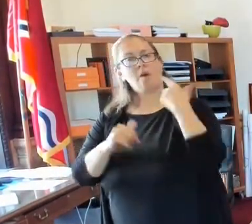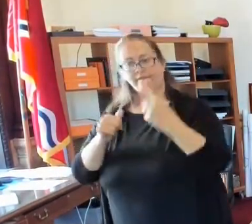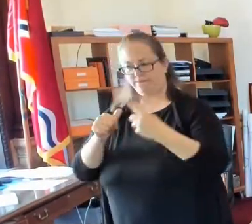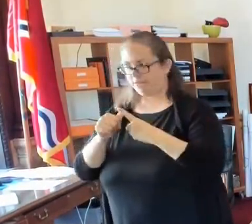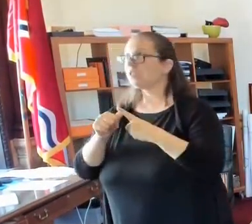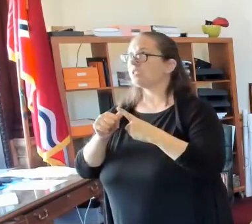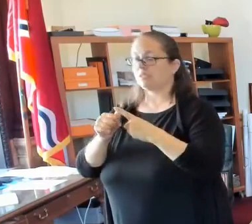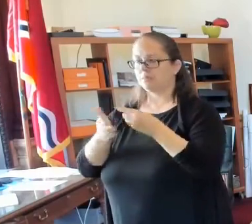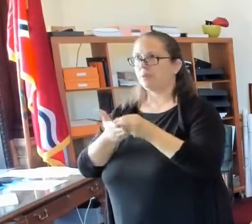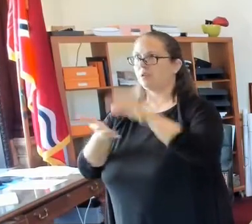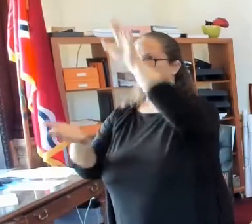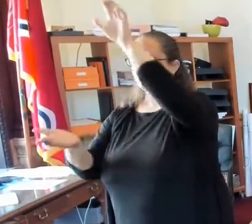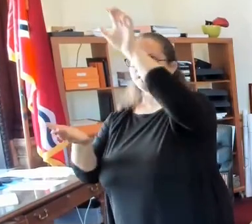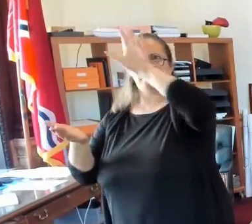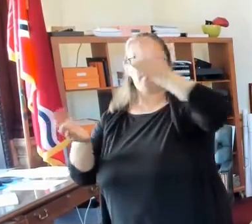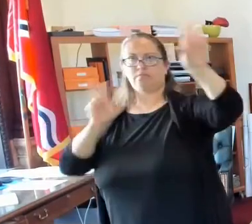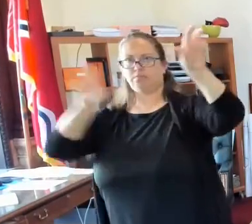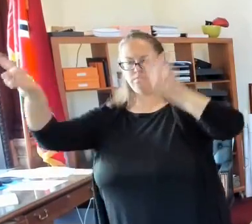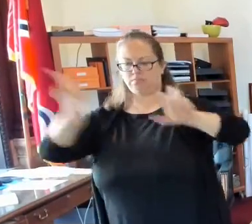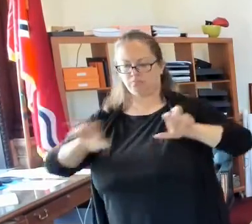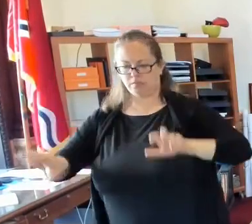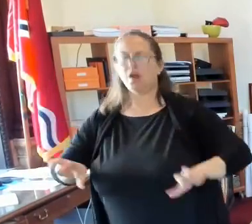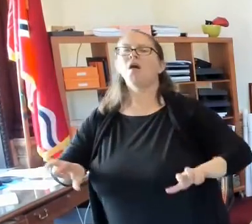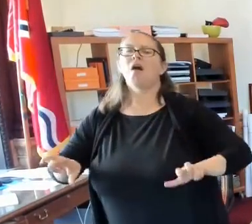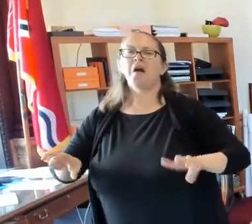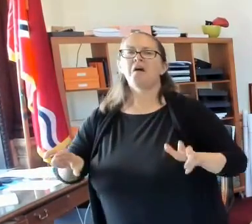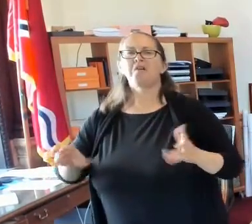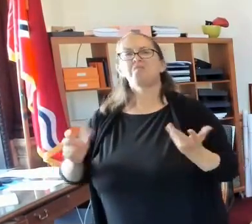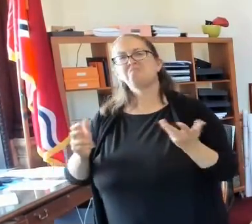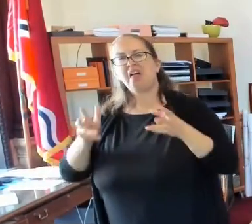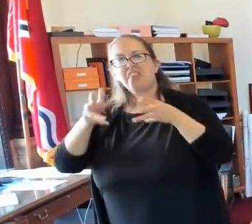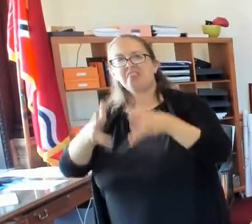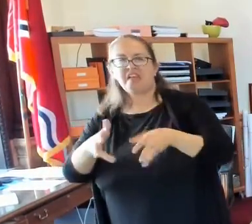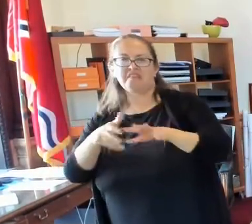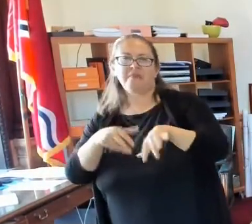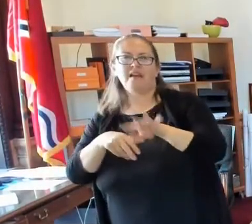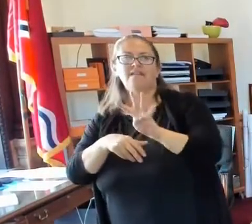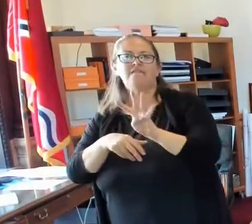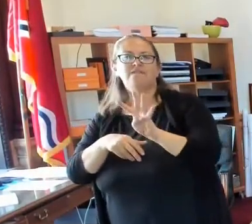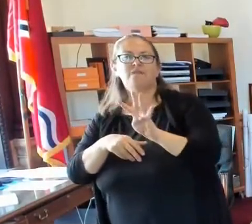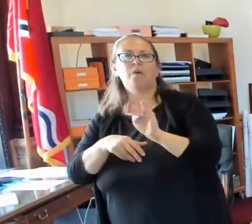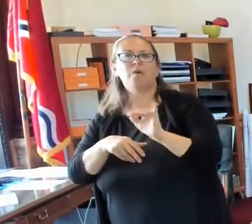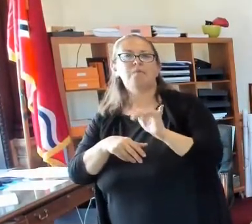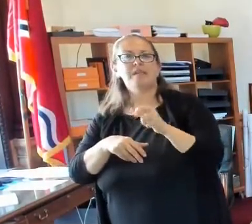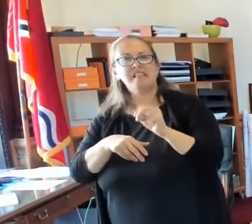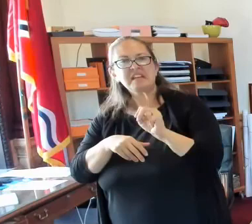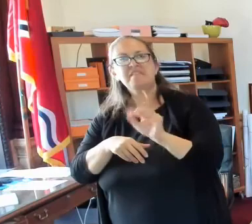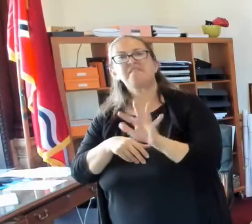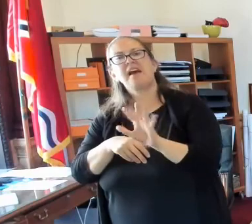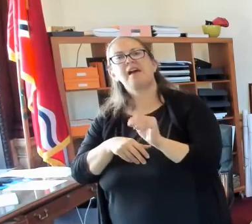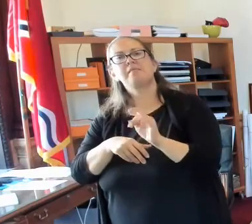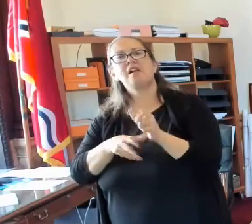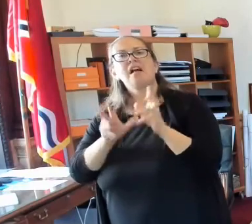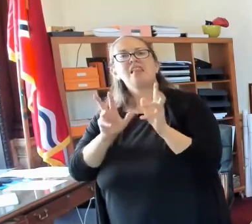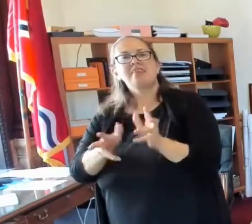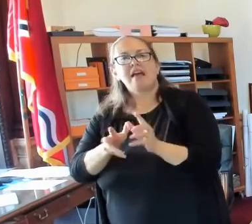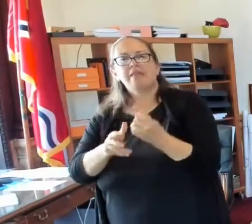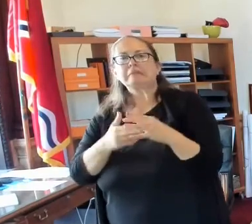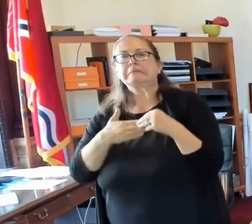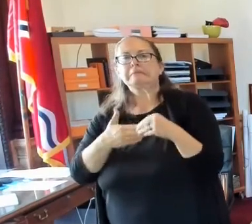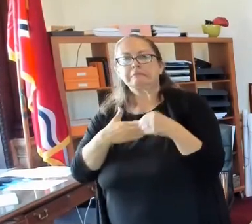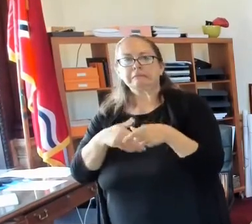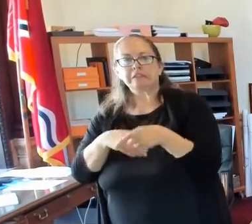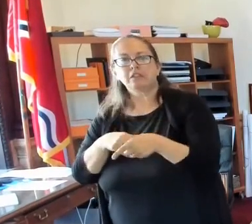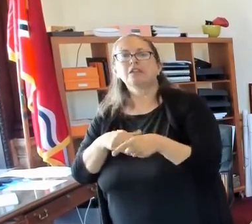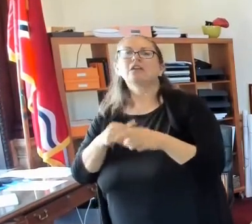Act funds, we allocated all but about $4 to $5 million. So we left some contingency there, less than 10% of the